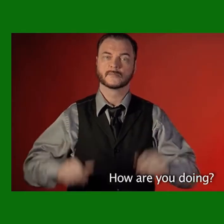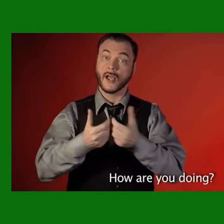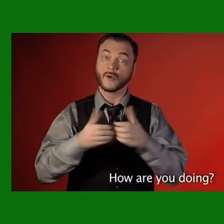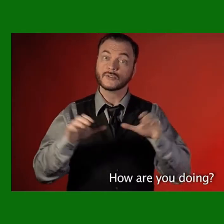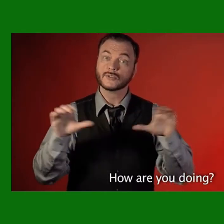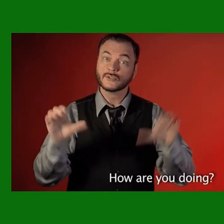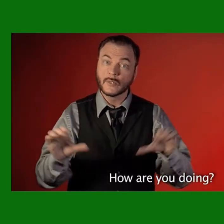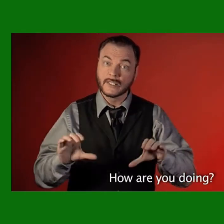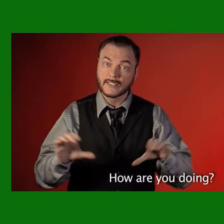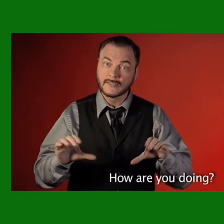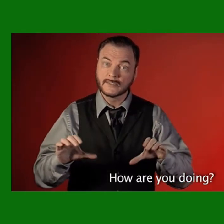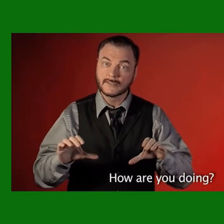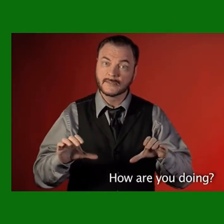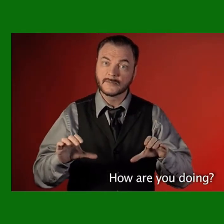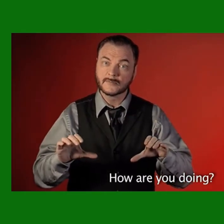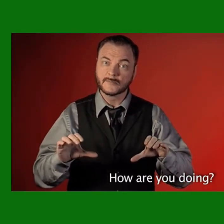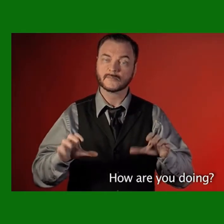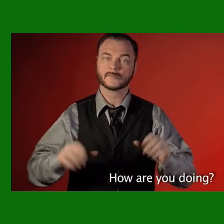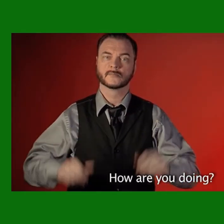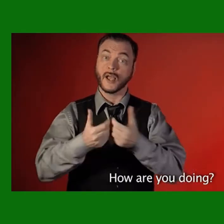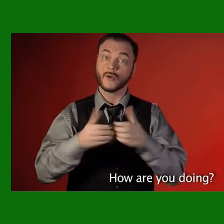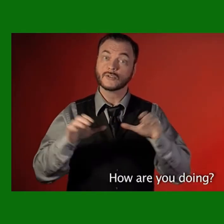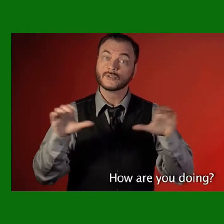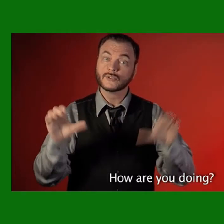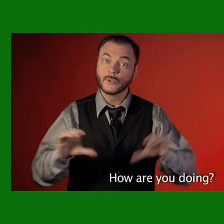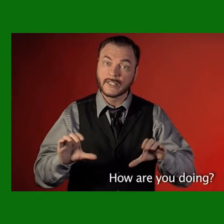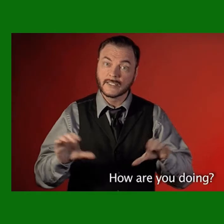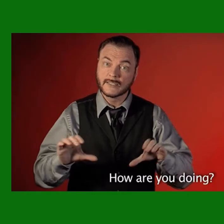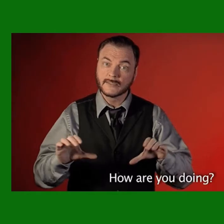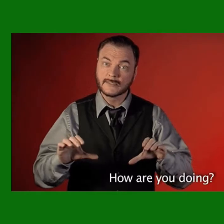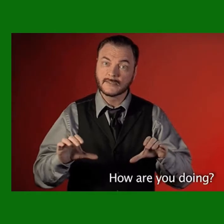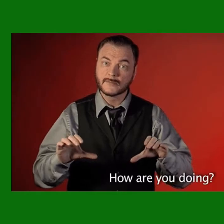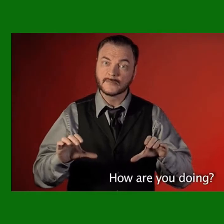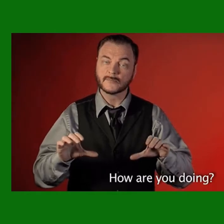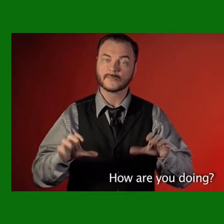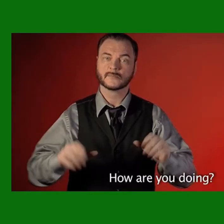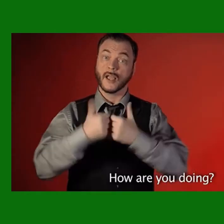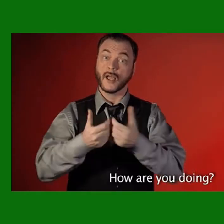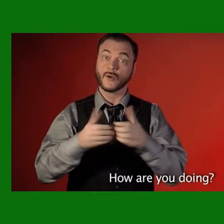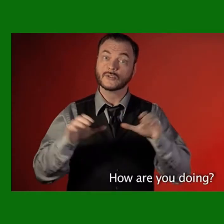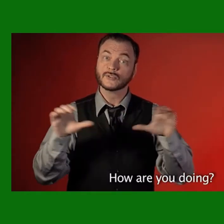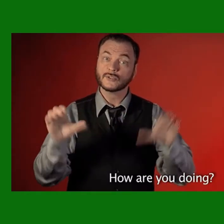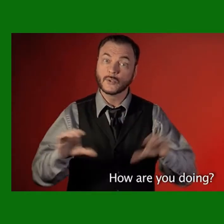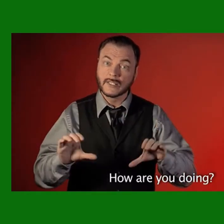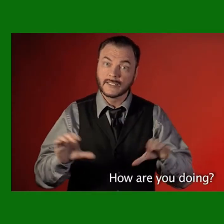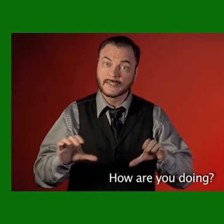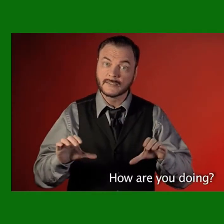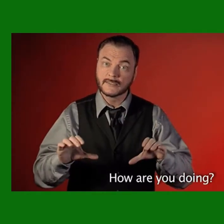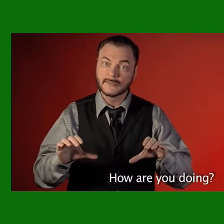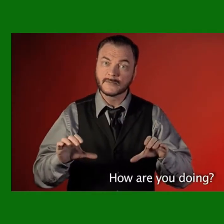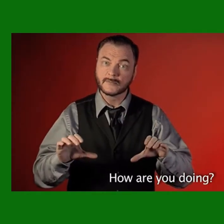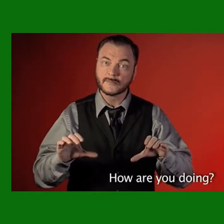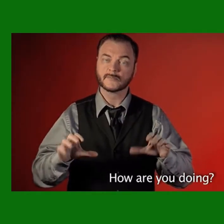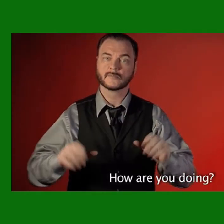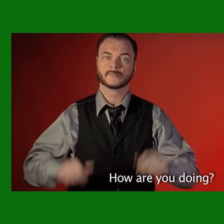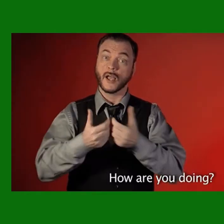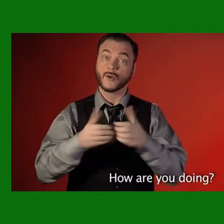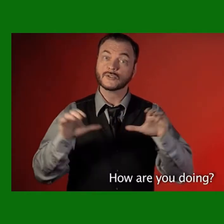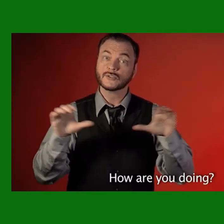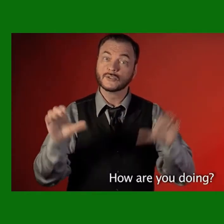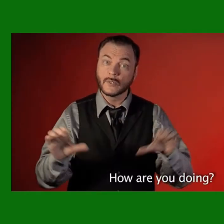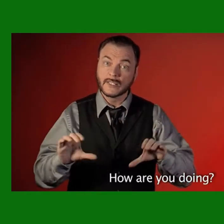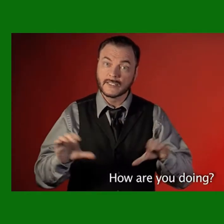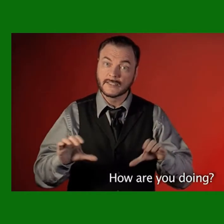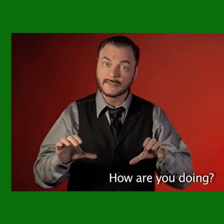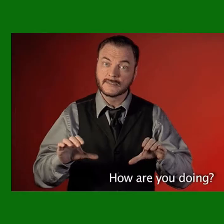So rehearsal is useful for some types of learning. Like this is why we recommend again flashcards, but the whole point of flashcards is you have to use them regularly. You have to rehearse a lot